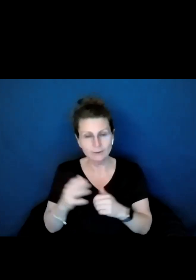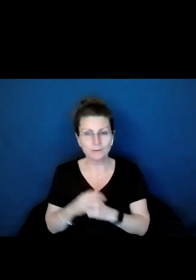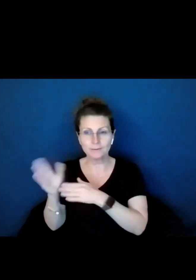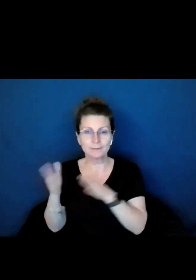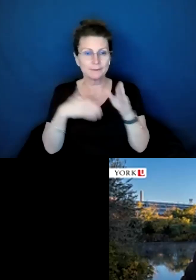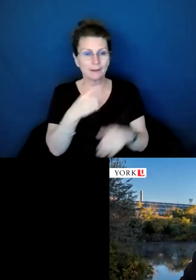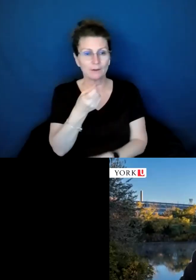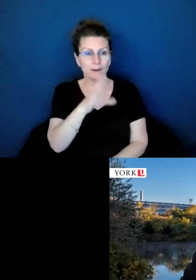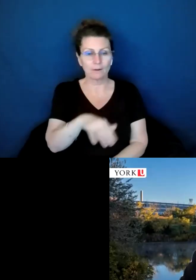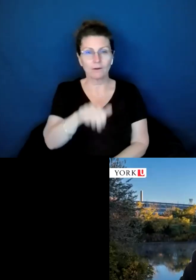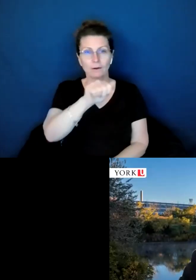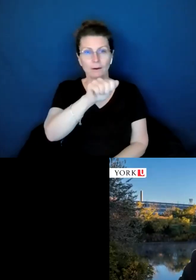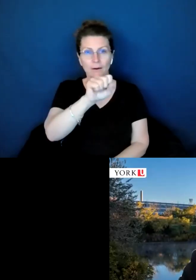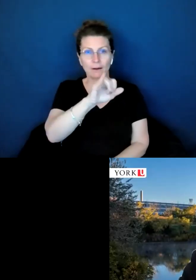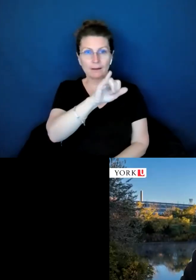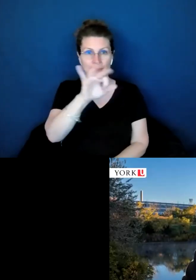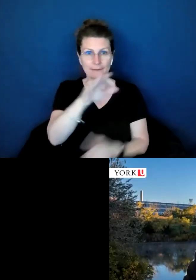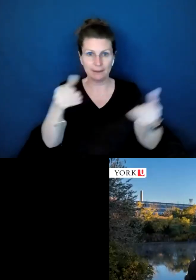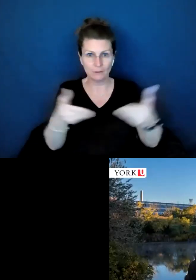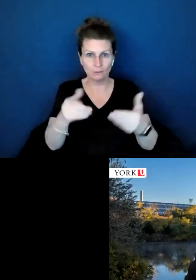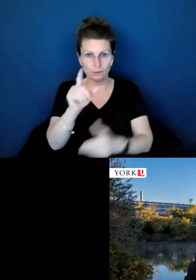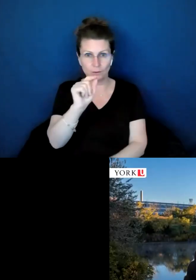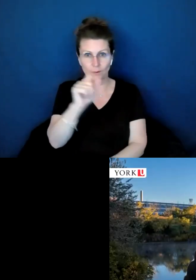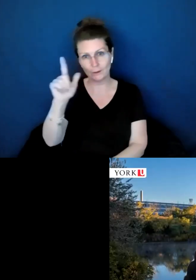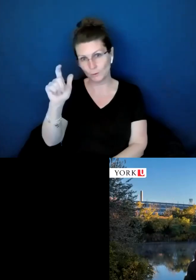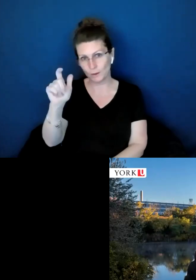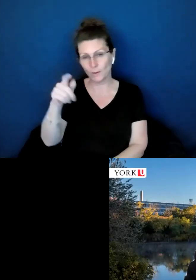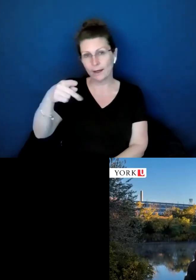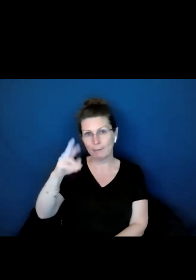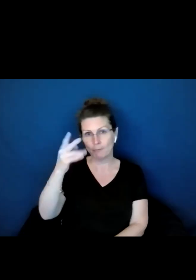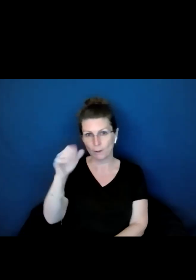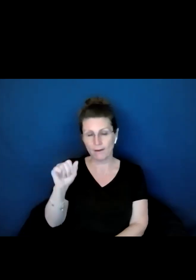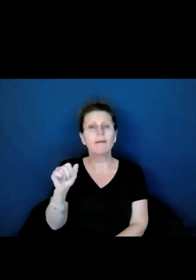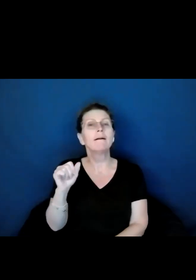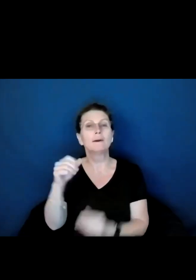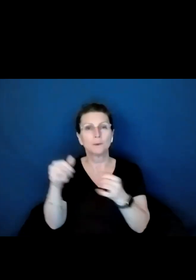Asif to introduce the 2021 PREA winner.